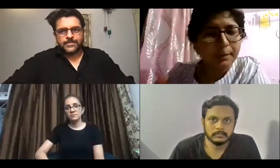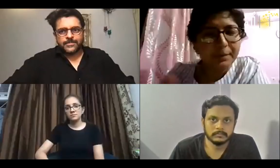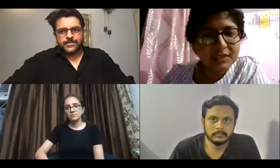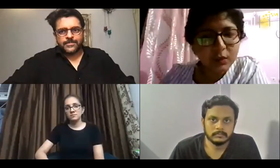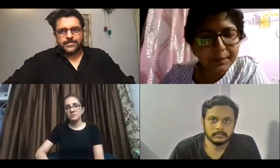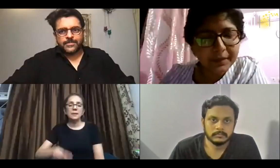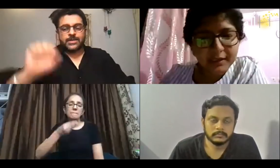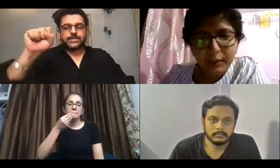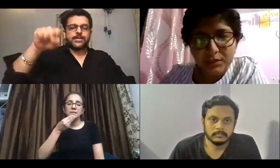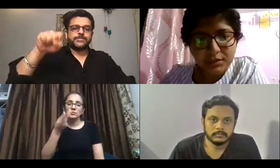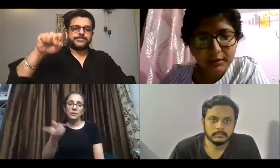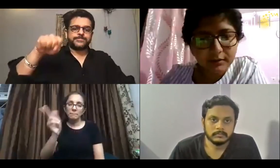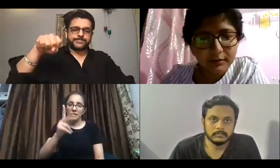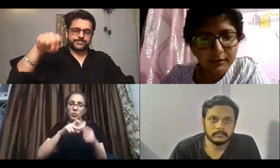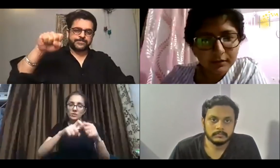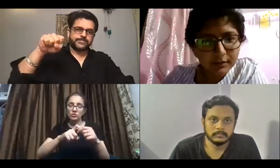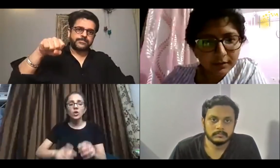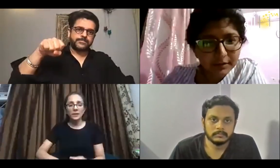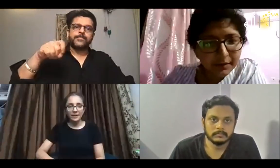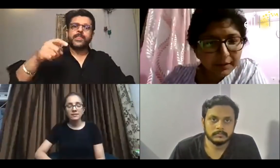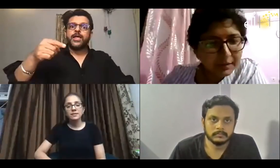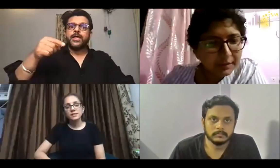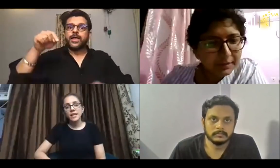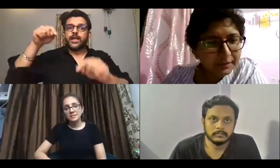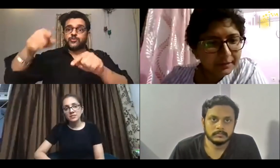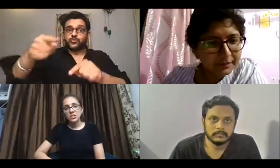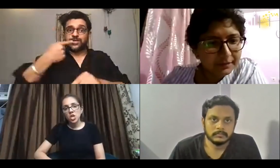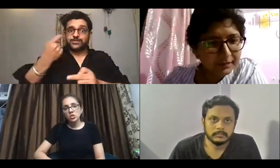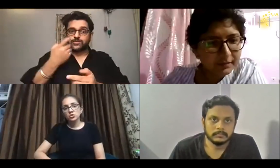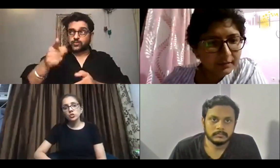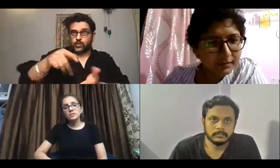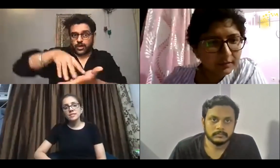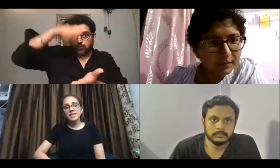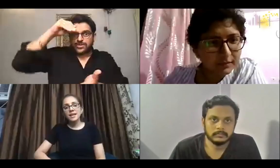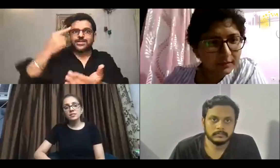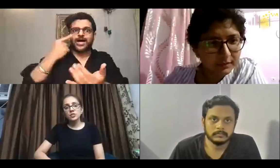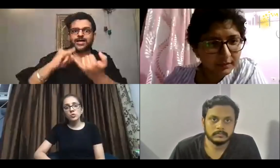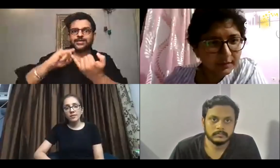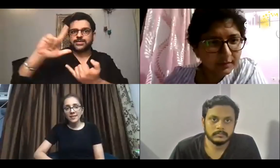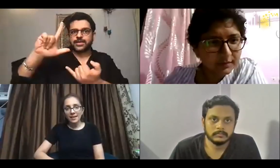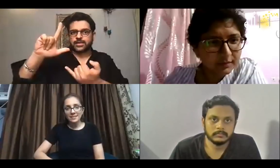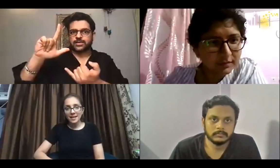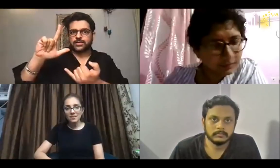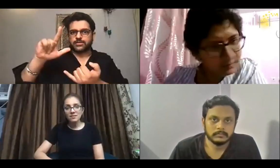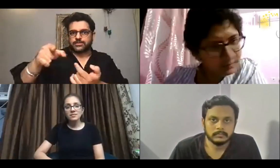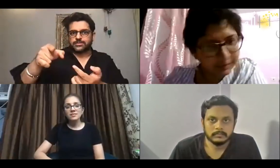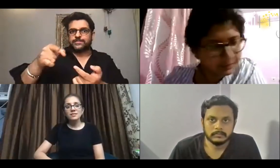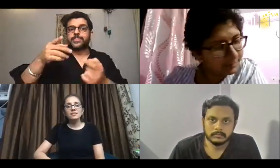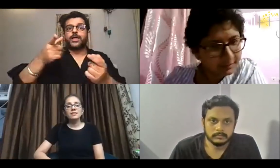And please repeat the question. Okay. Yes. So you said that you learned